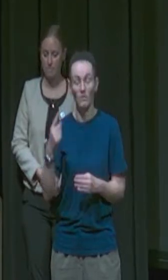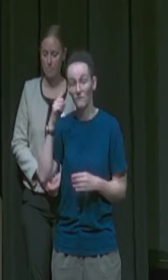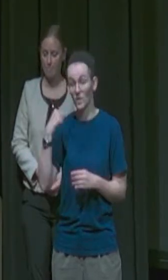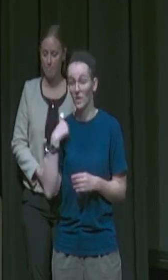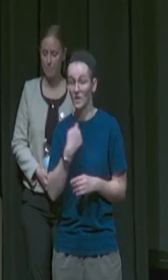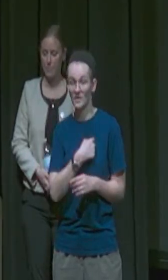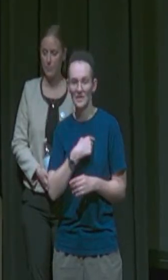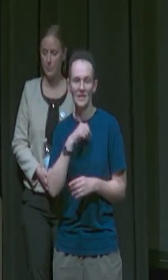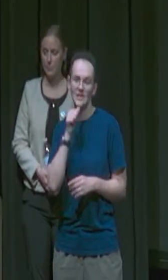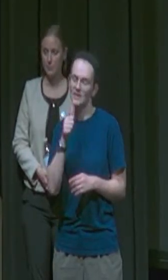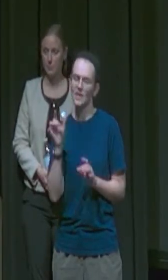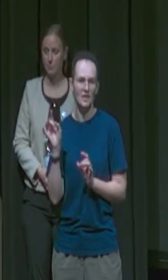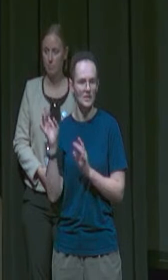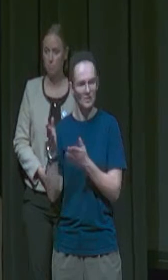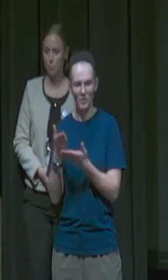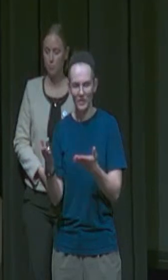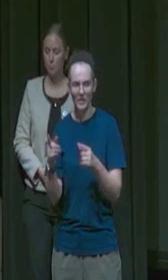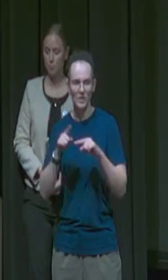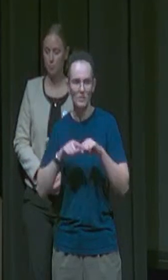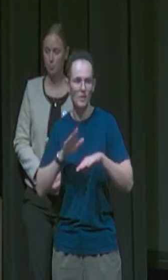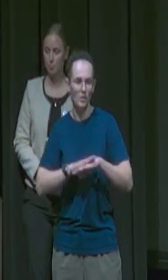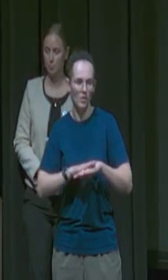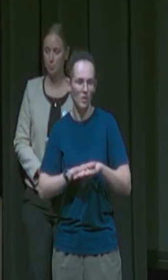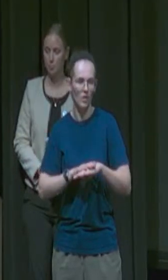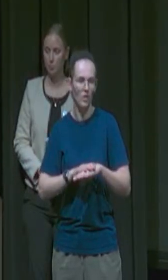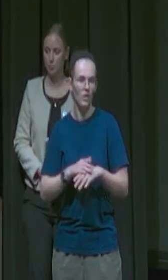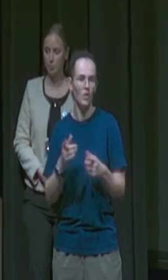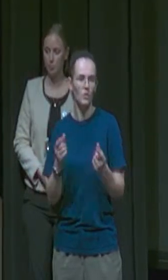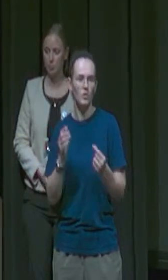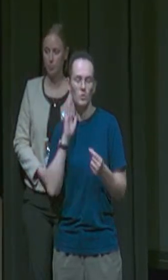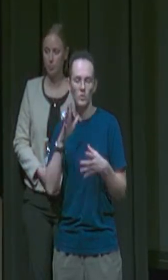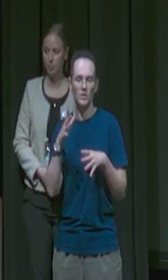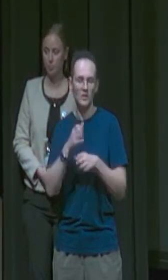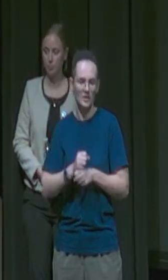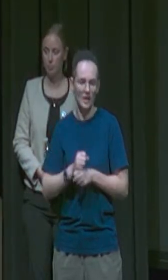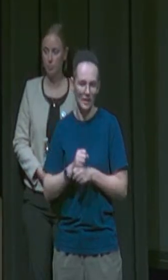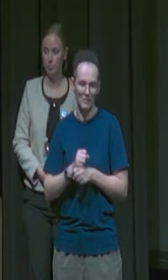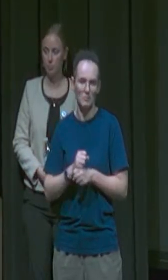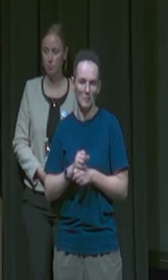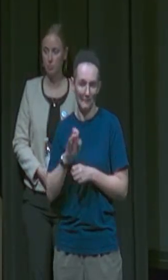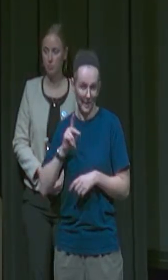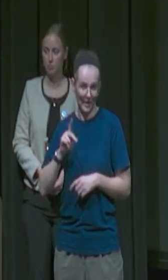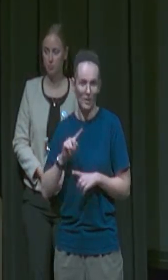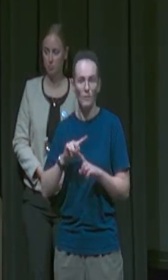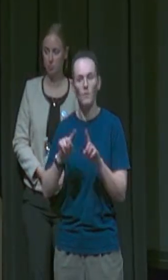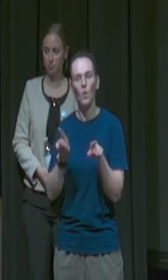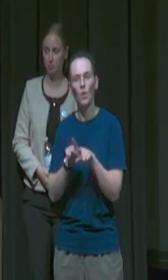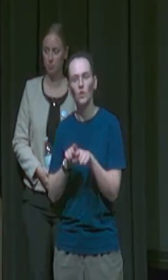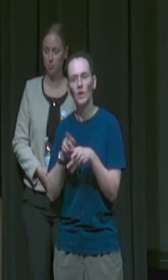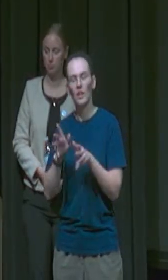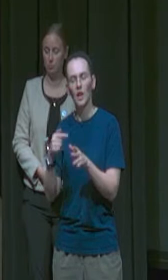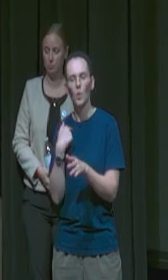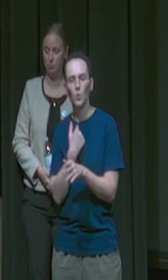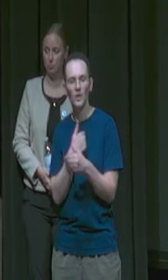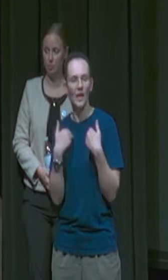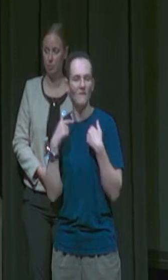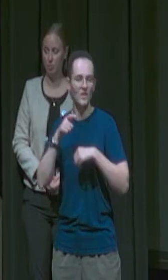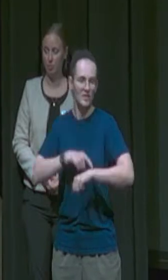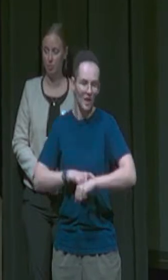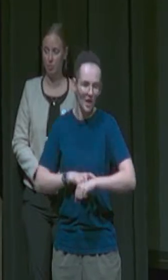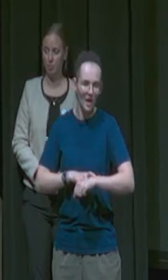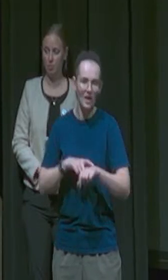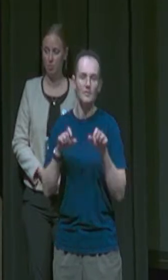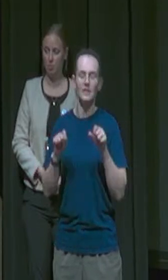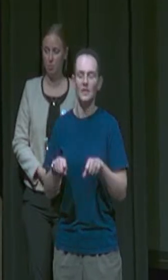that's not a terrible thing based on what we're going to get in return, but it also is allowing us that time